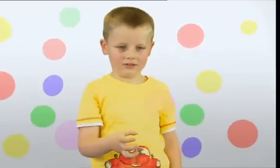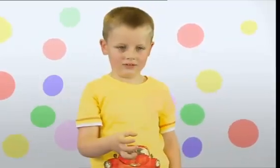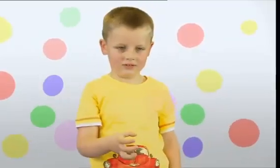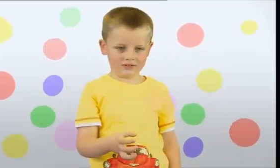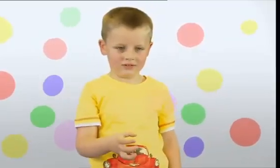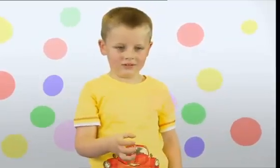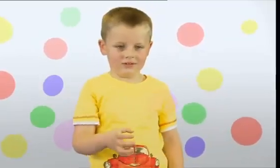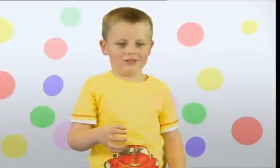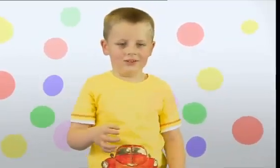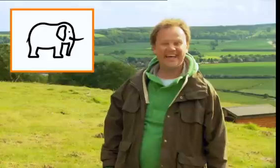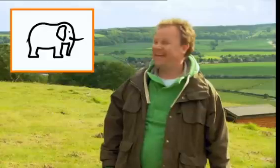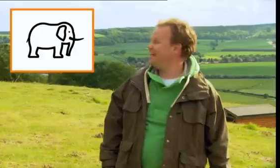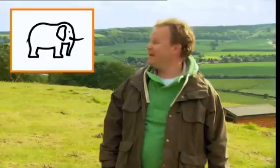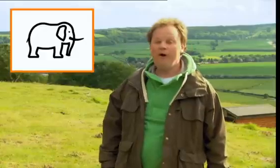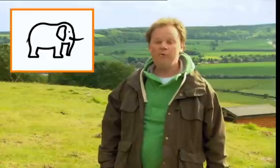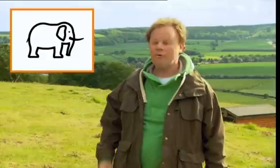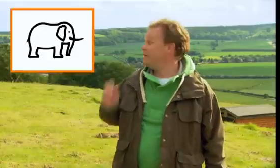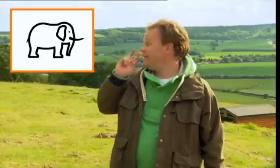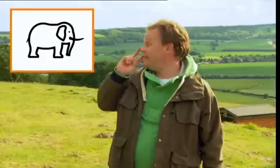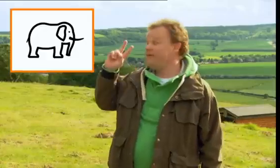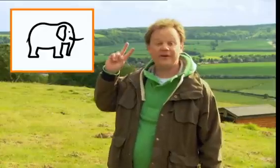done, boys. Oh, look.